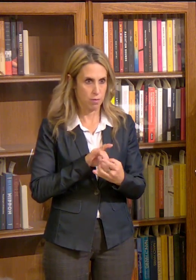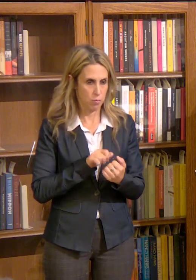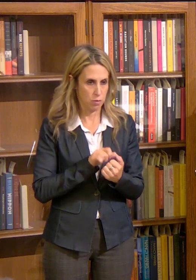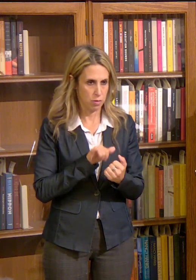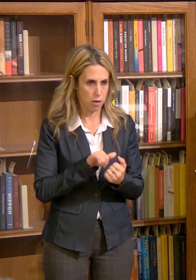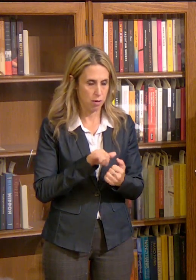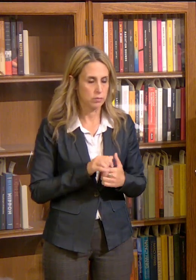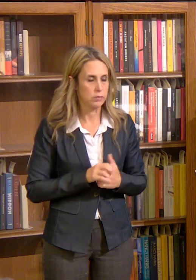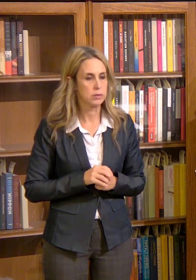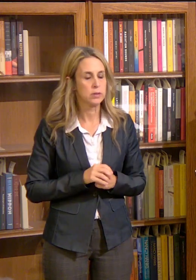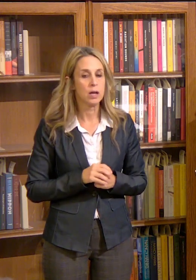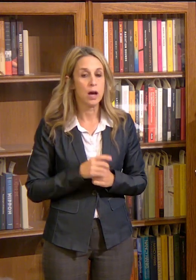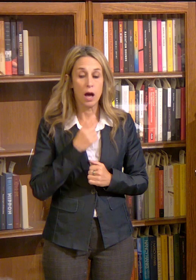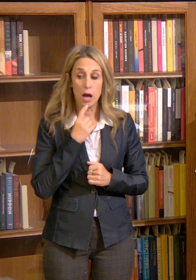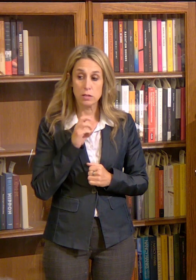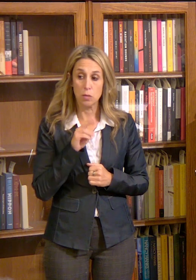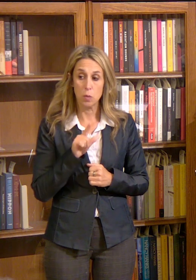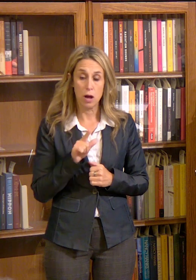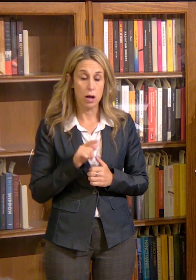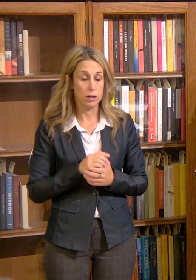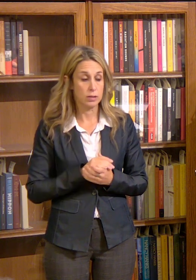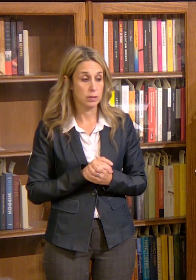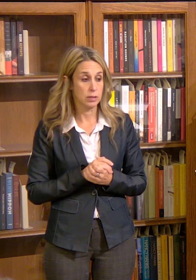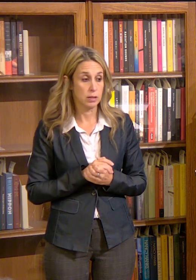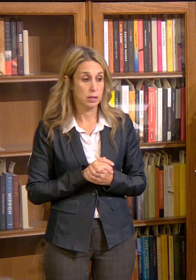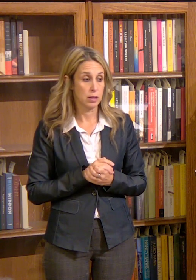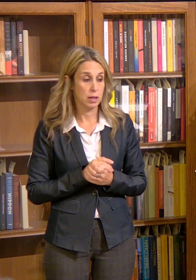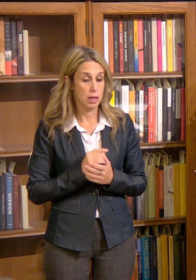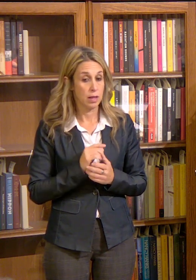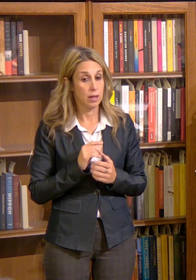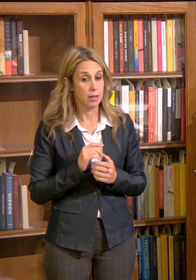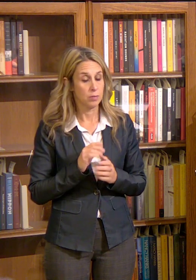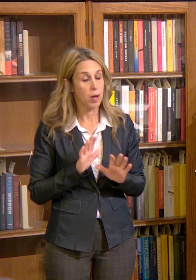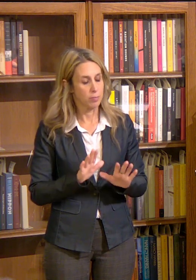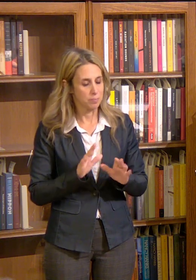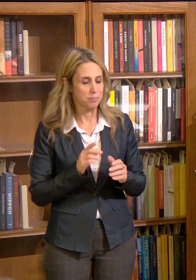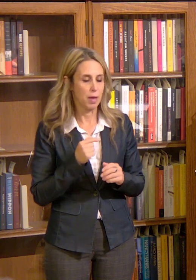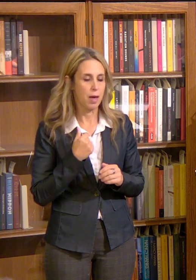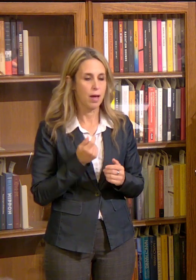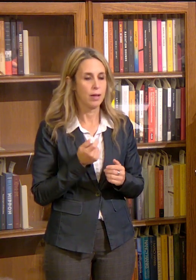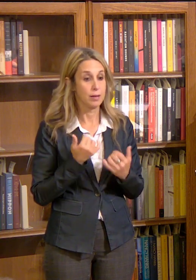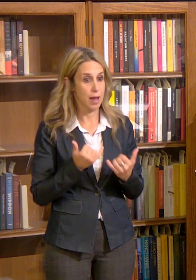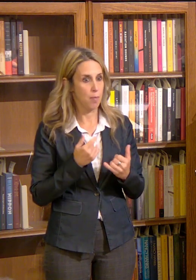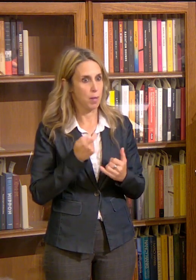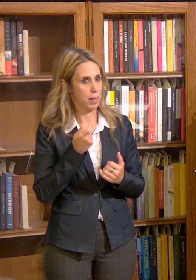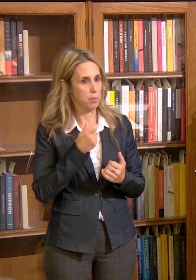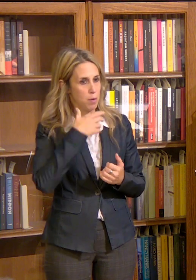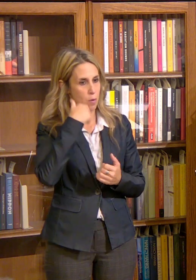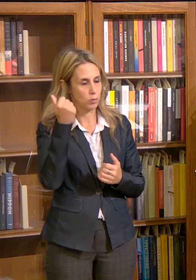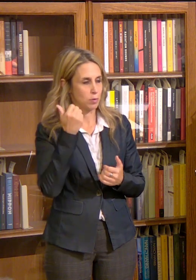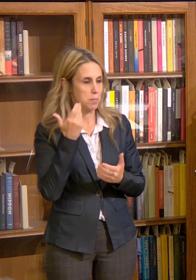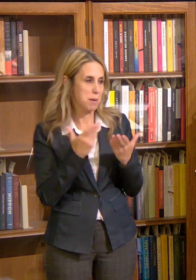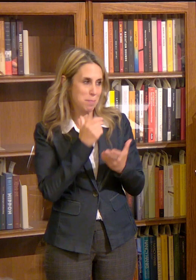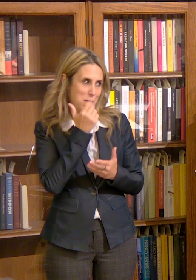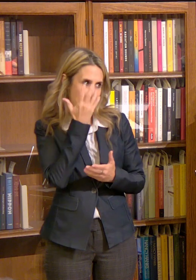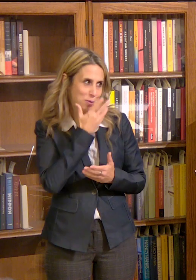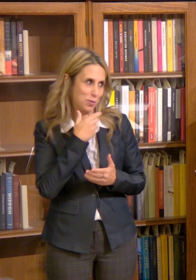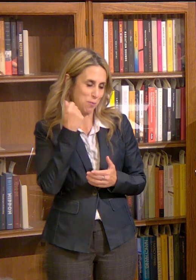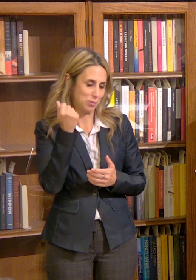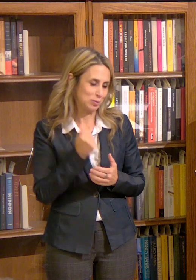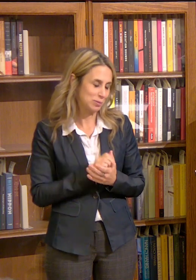analysis well I'm a little bit older now even though I might not look